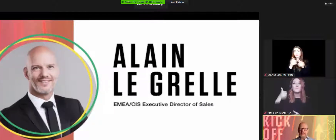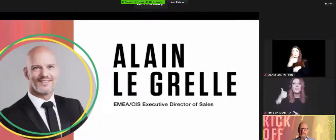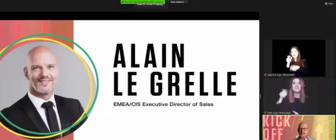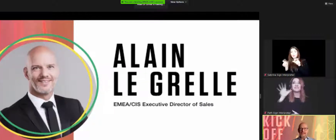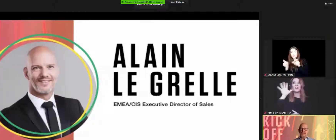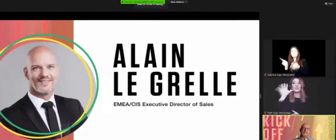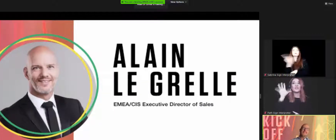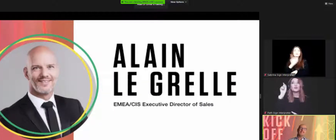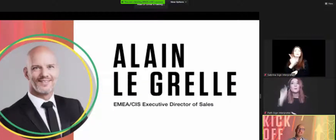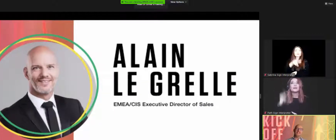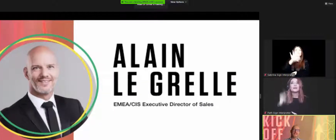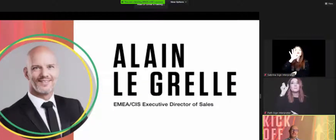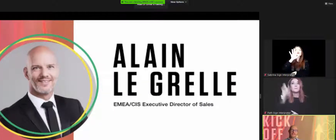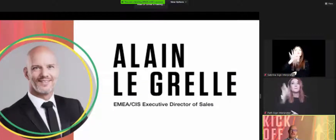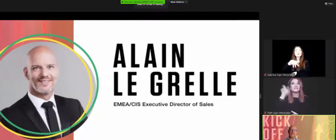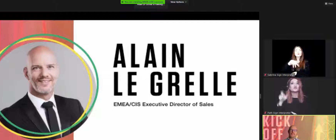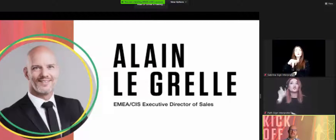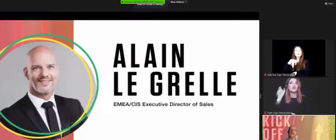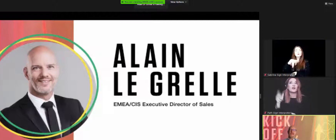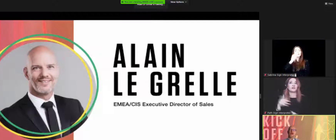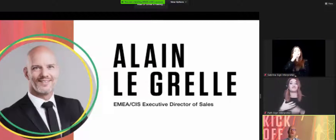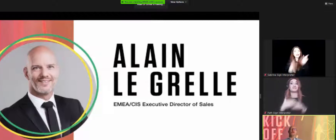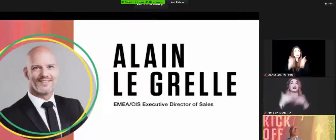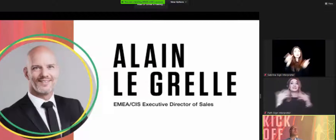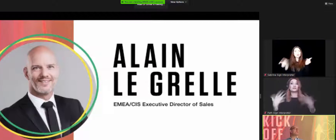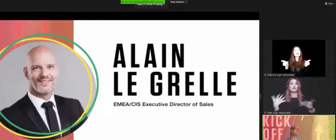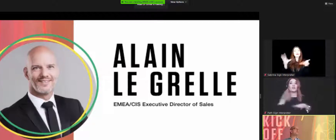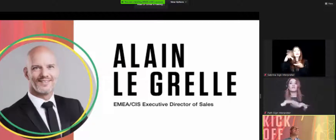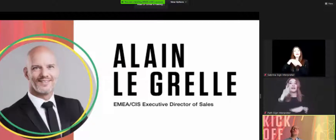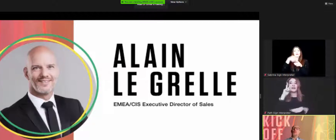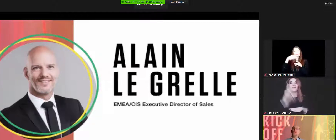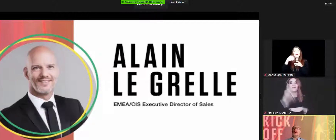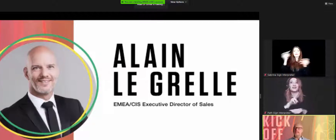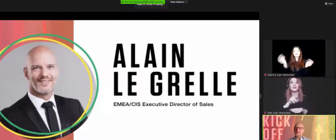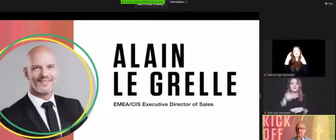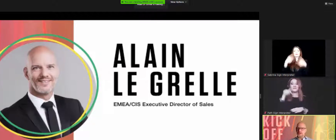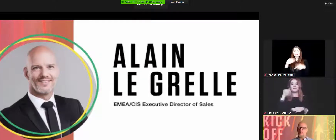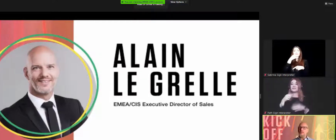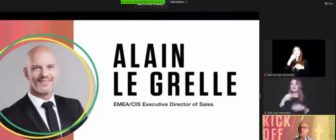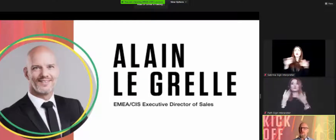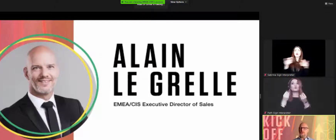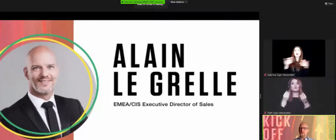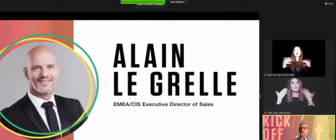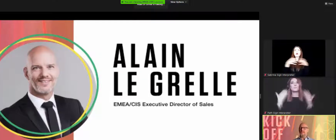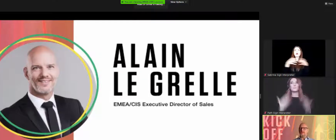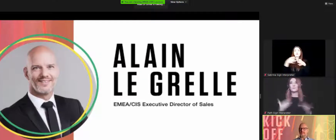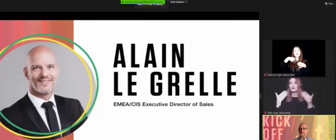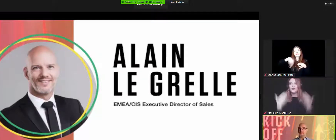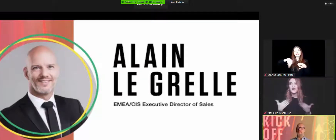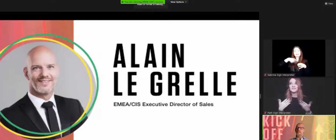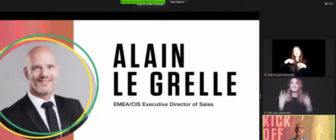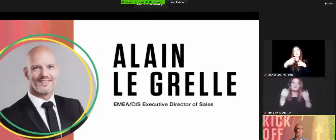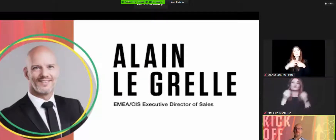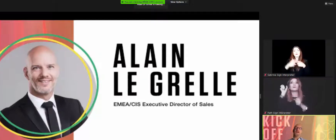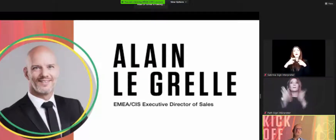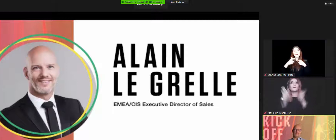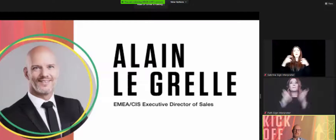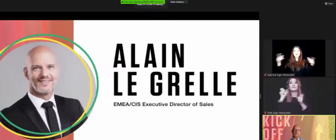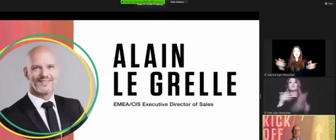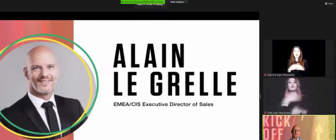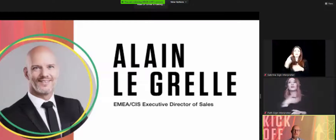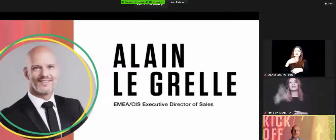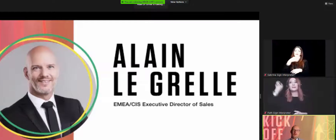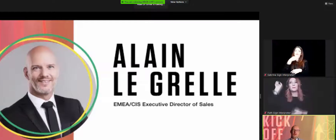always bigger. And this is just incredible, right? Who could you think that 1 year ago we would do an event with more than